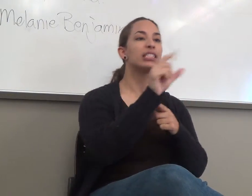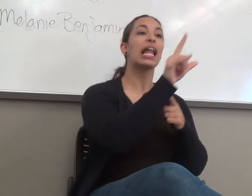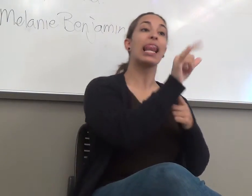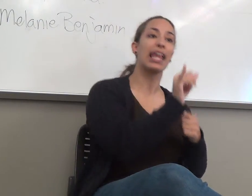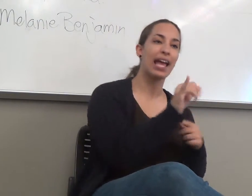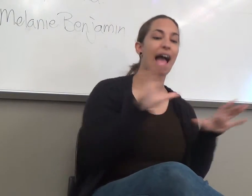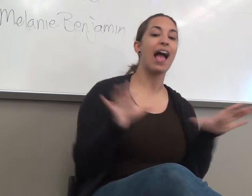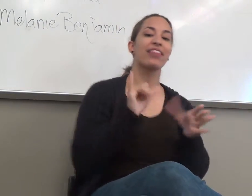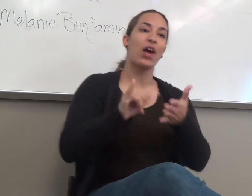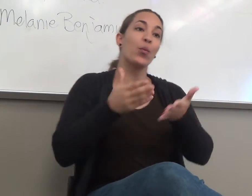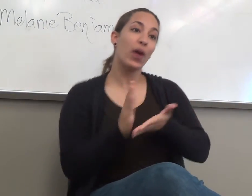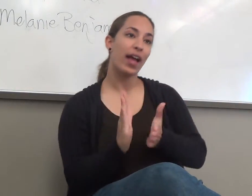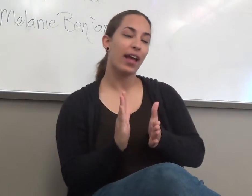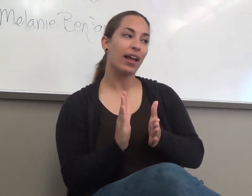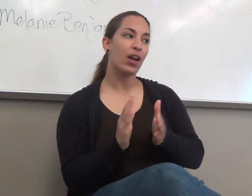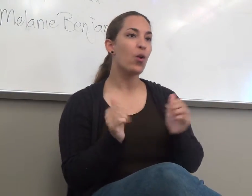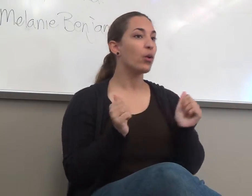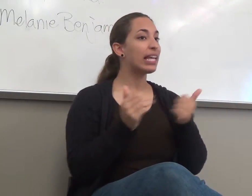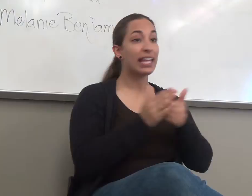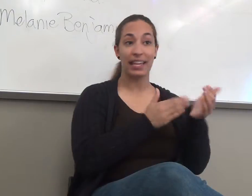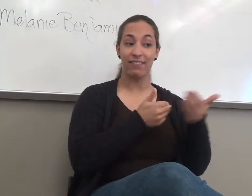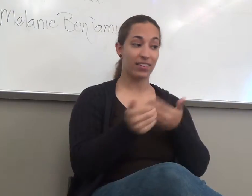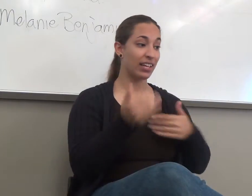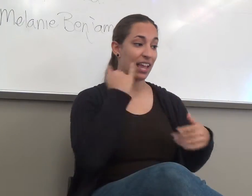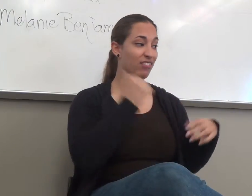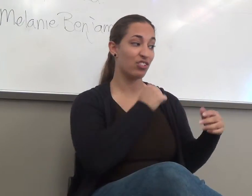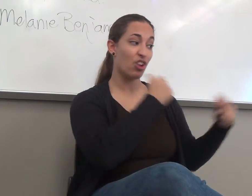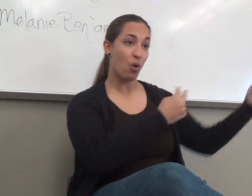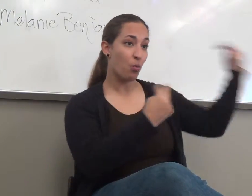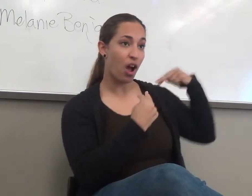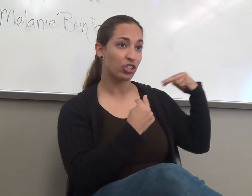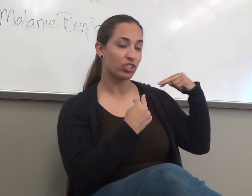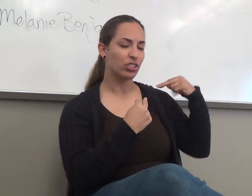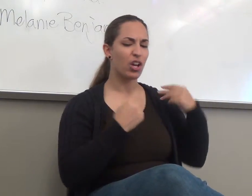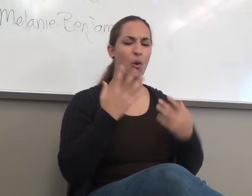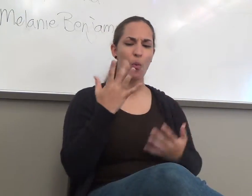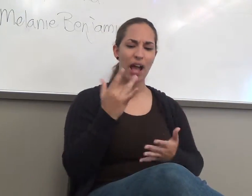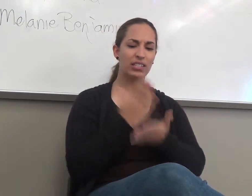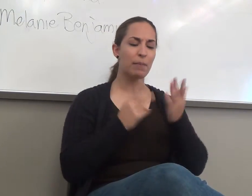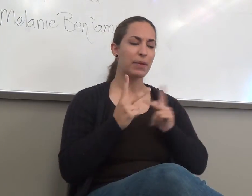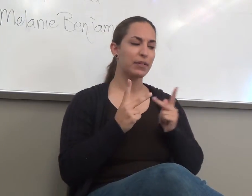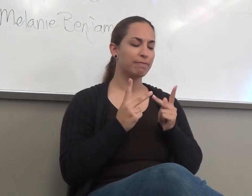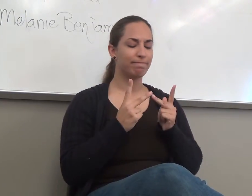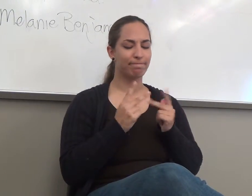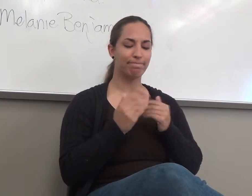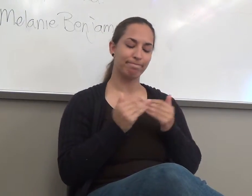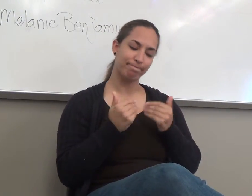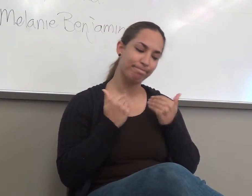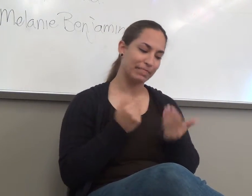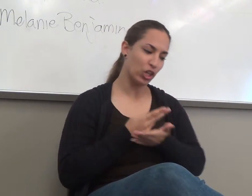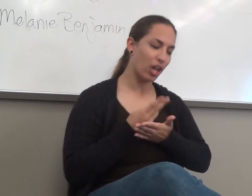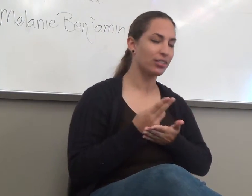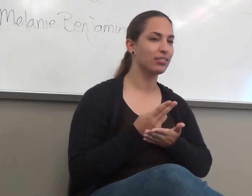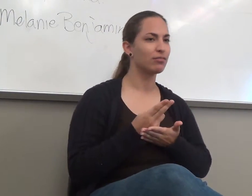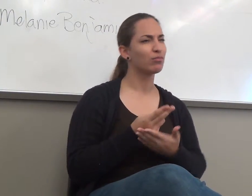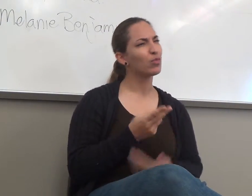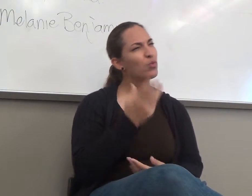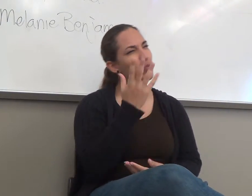sentences, and this writer has them in italics, which I don't really suggest you do, are those sentences part